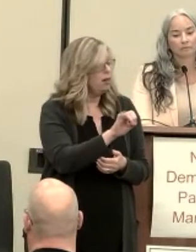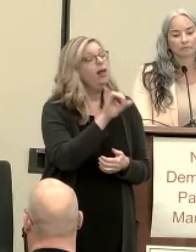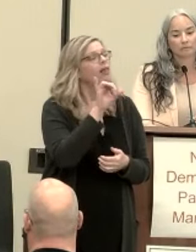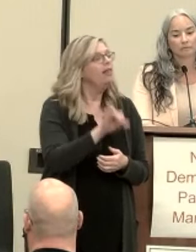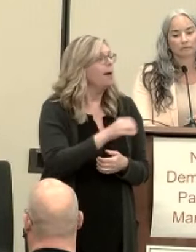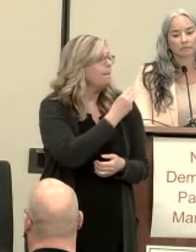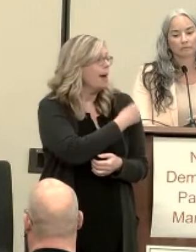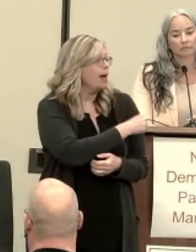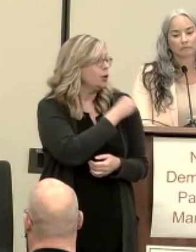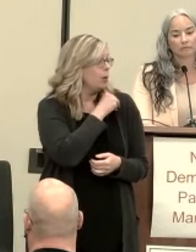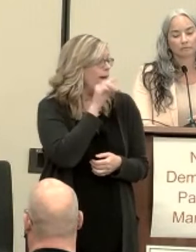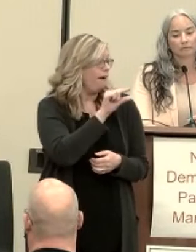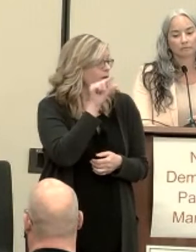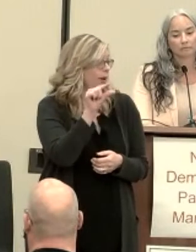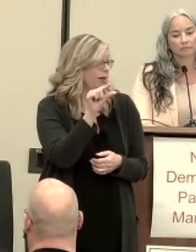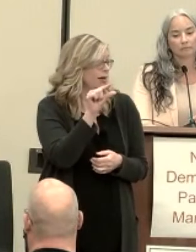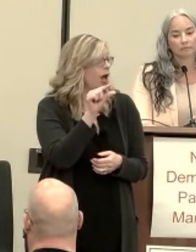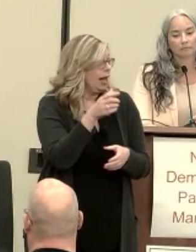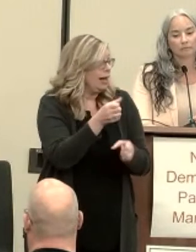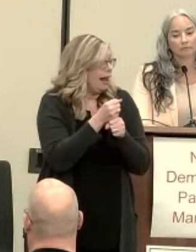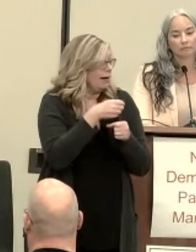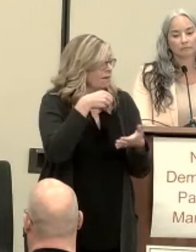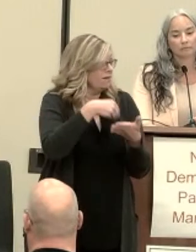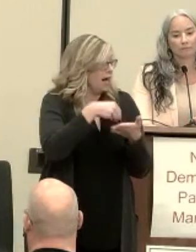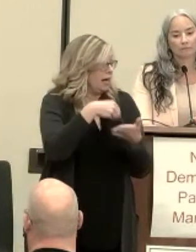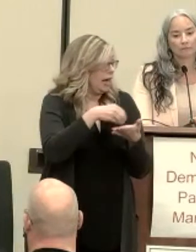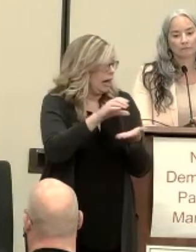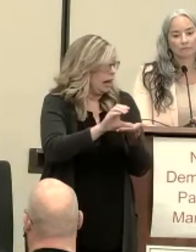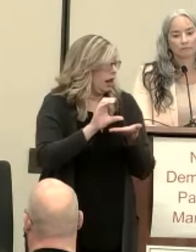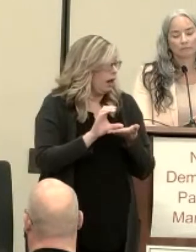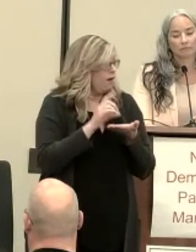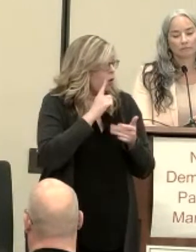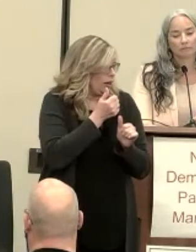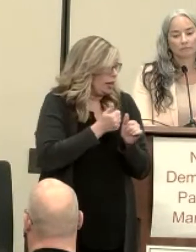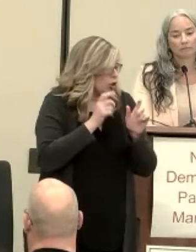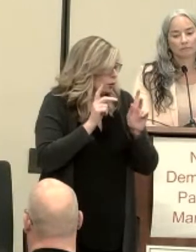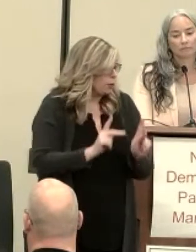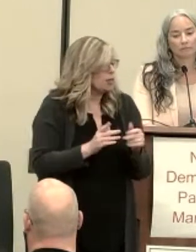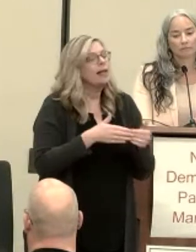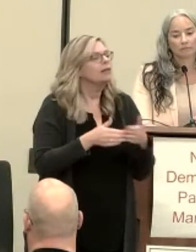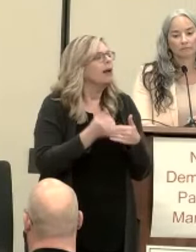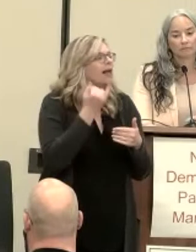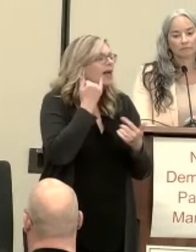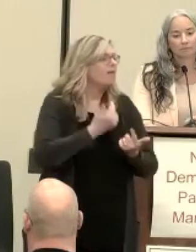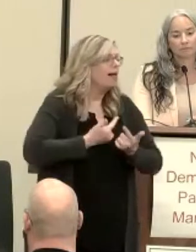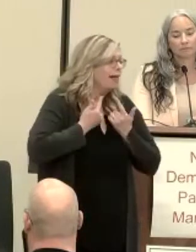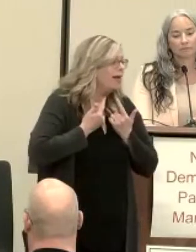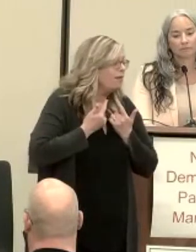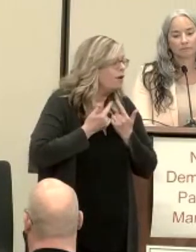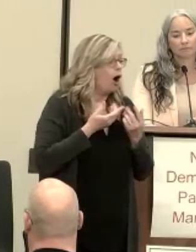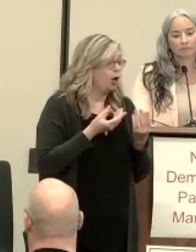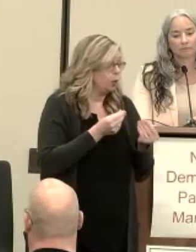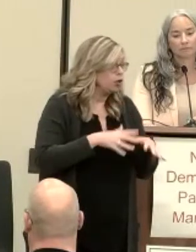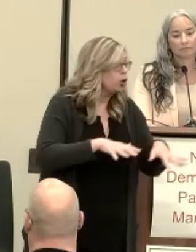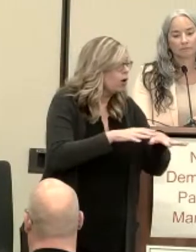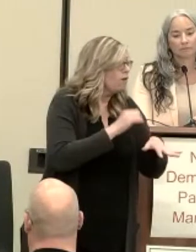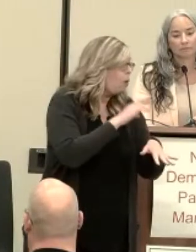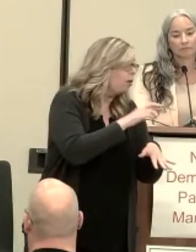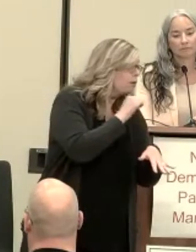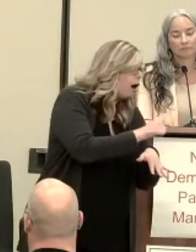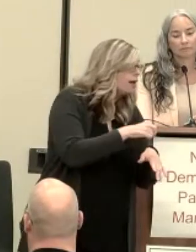on every single person in this province, whether they live on reserve or not, which means the provincial government is actually getting federal